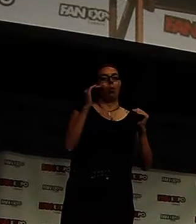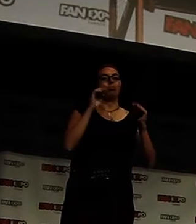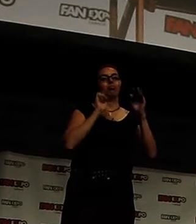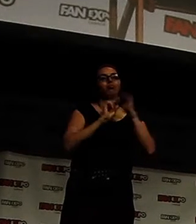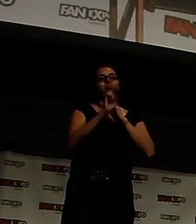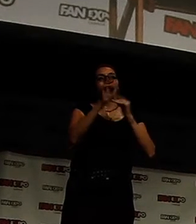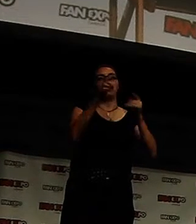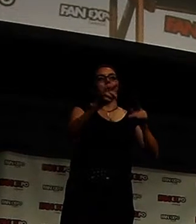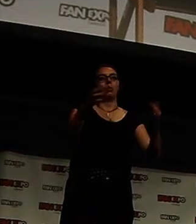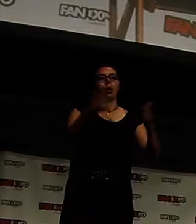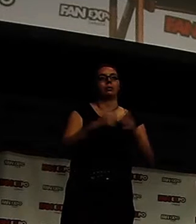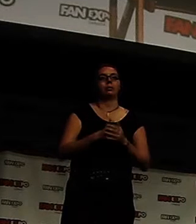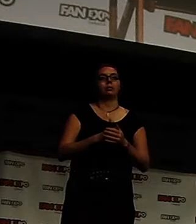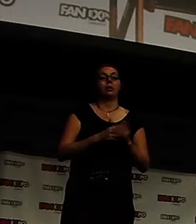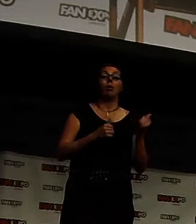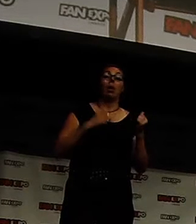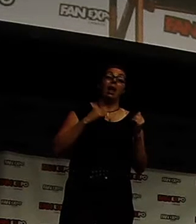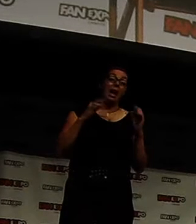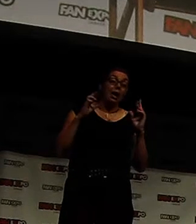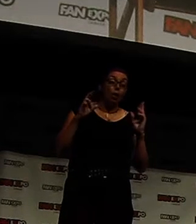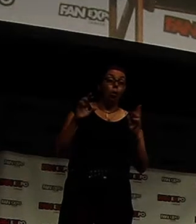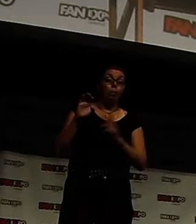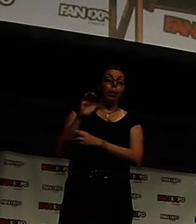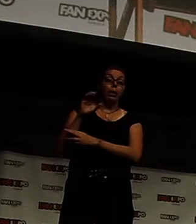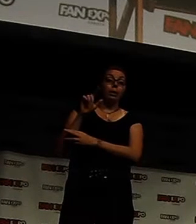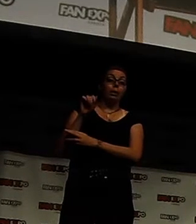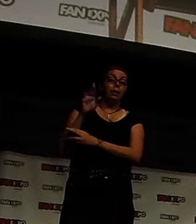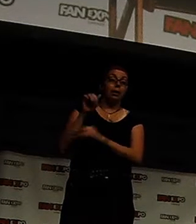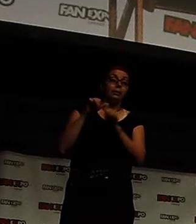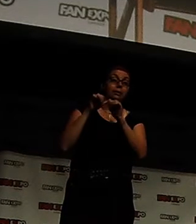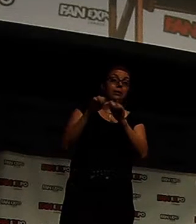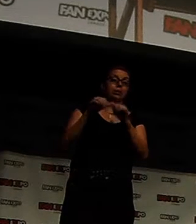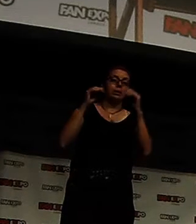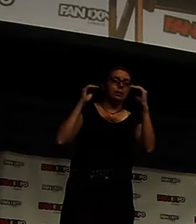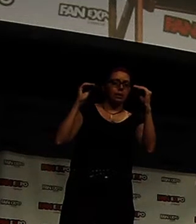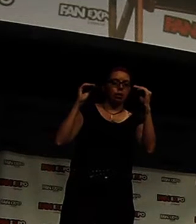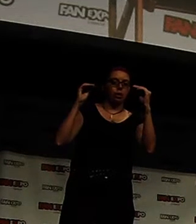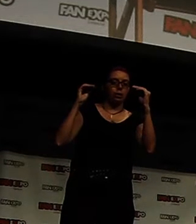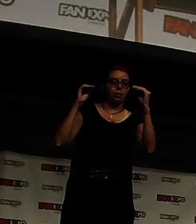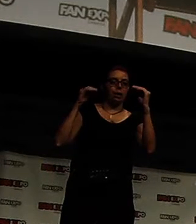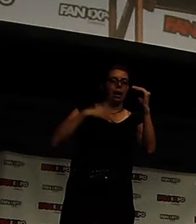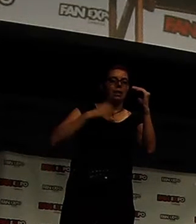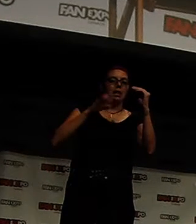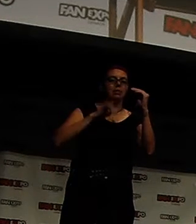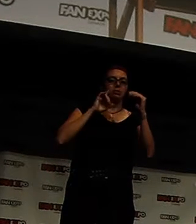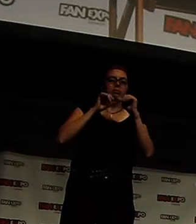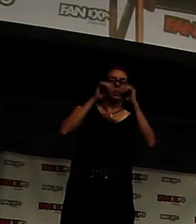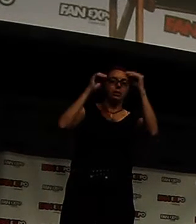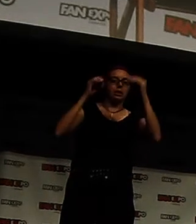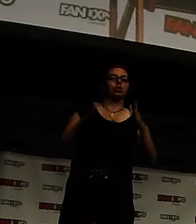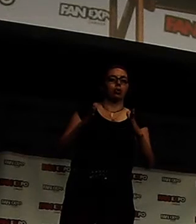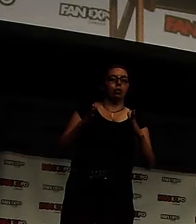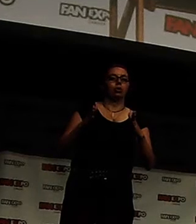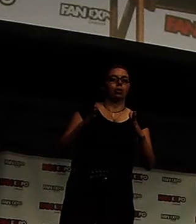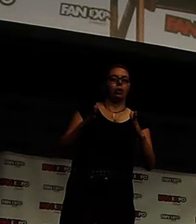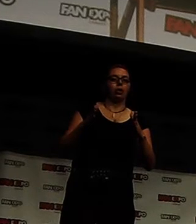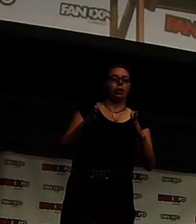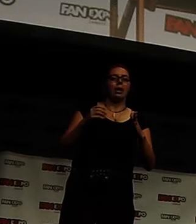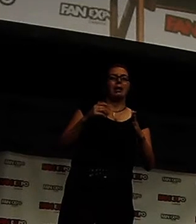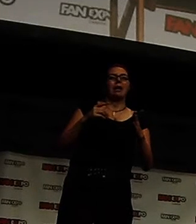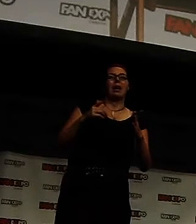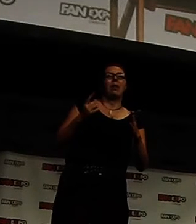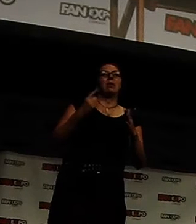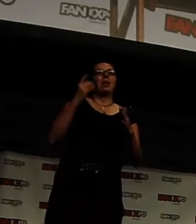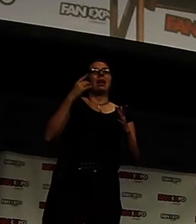I'd like her to keep as a teacher. I love her. I love the idea of the stationery cupboard of being set in the school and going off to Narnia